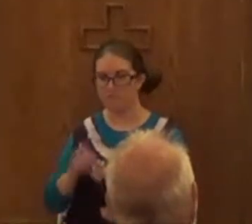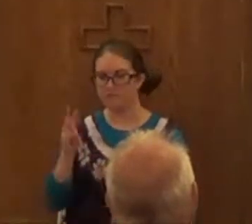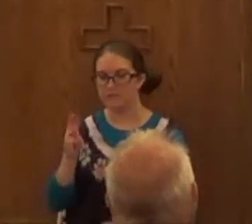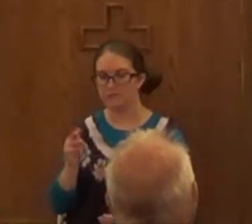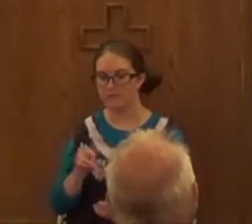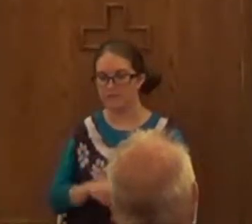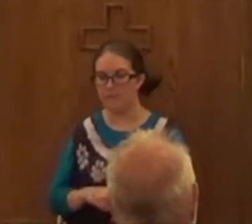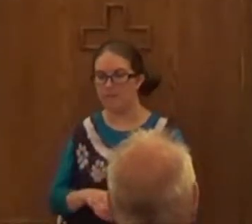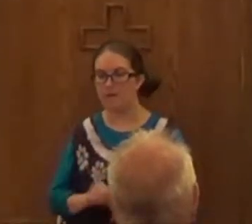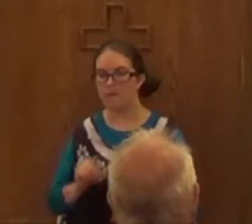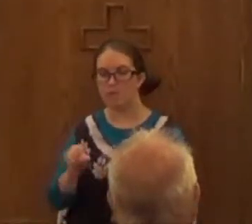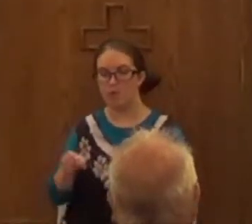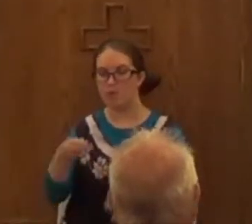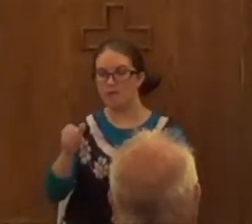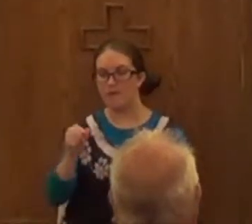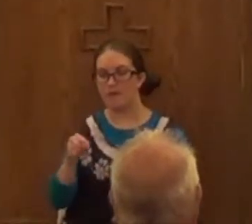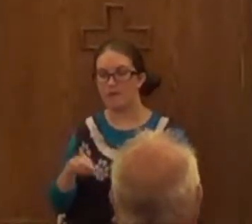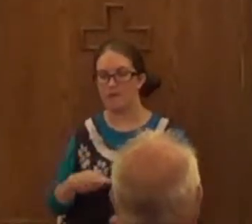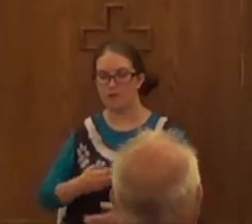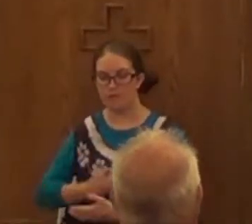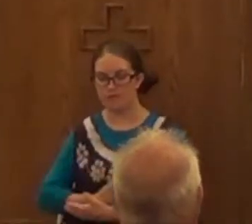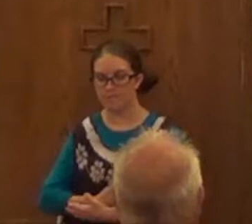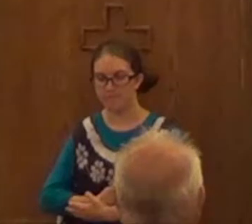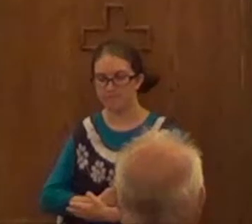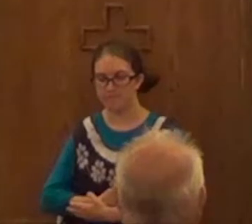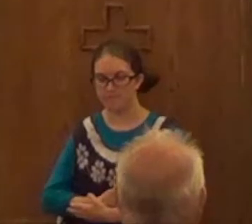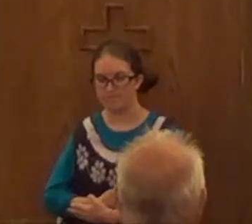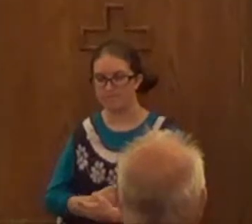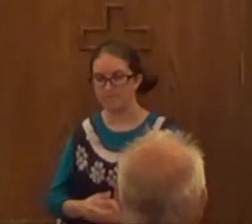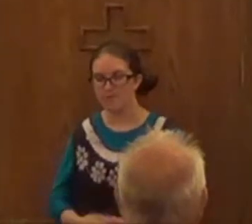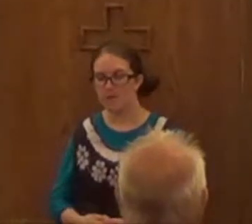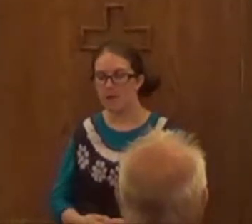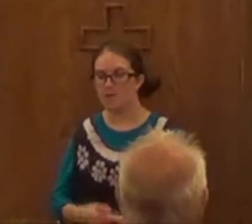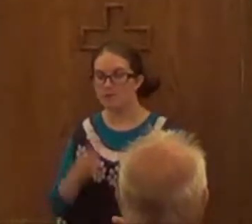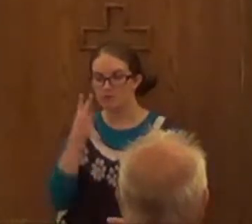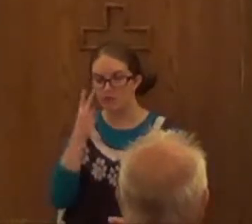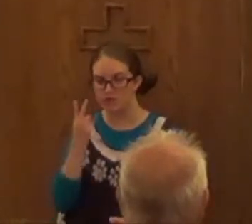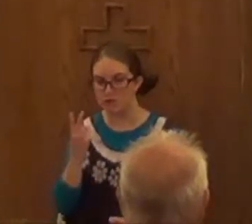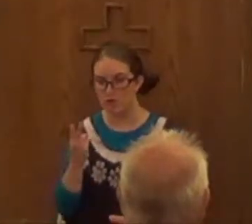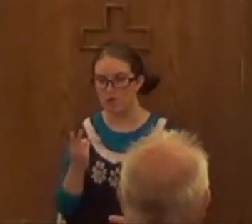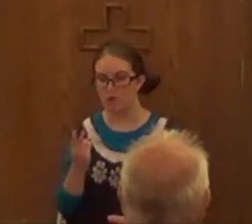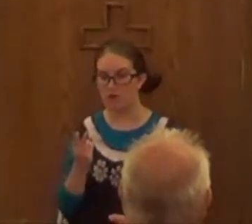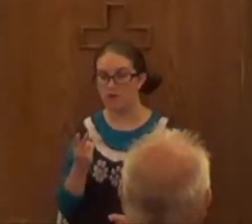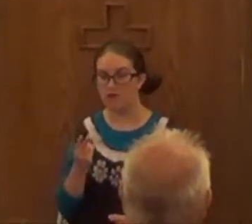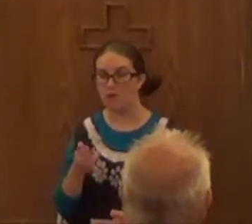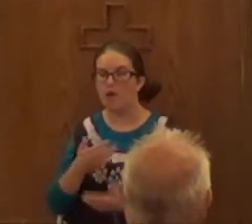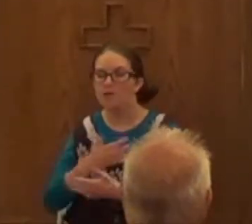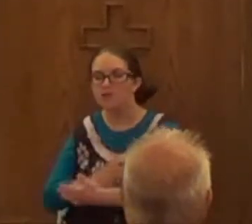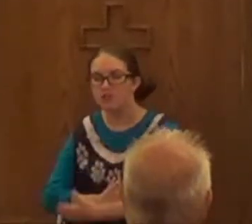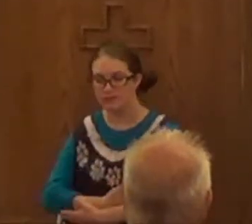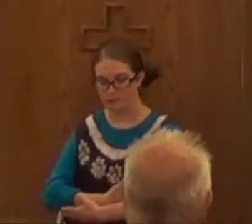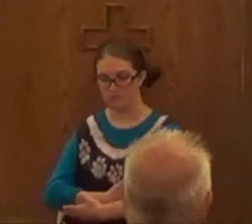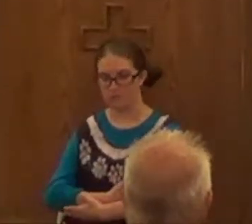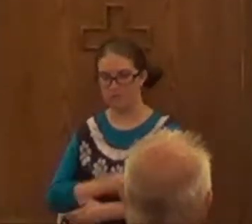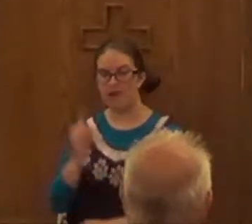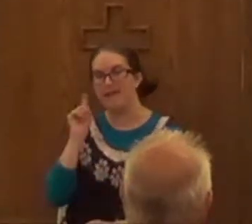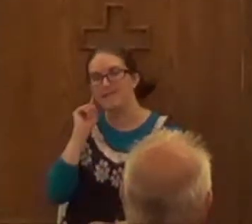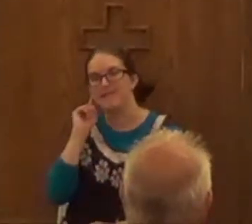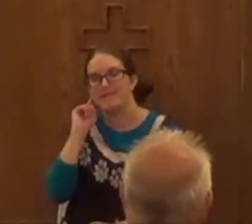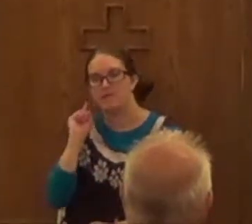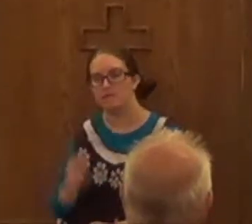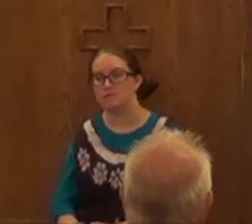he went unto Hagar and he conceived. She conceived. And when she saw that she had conceived, listen to